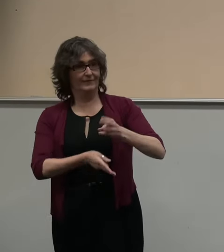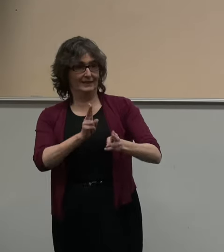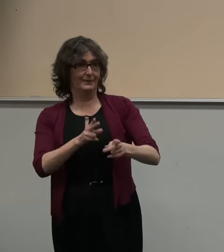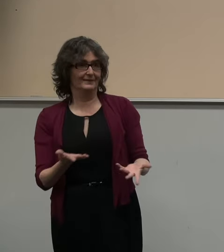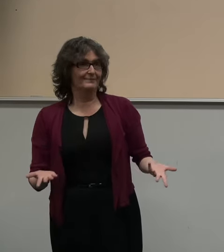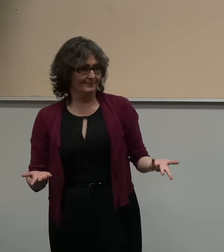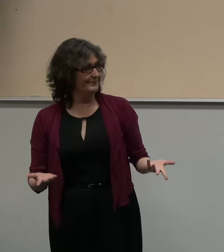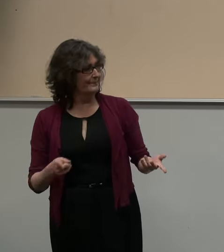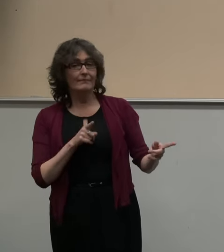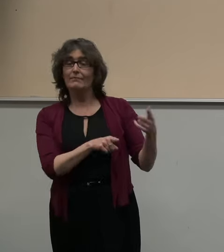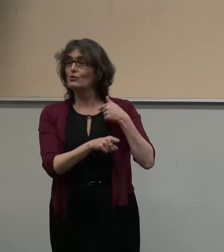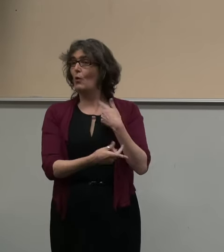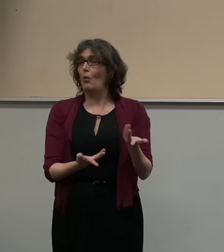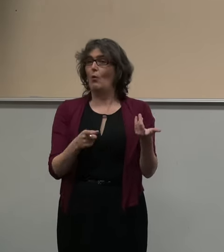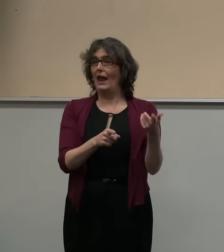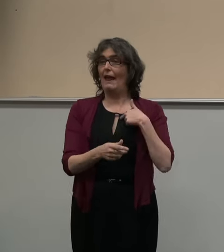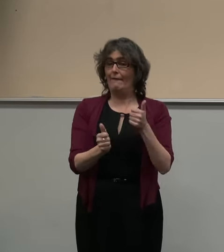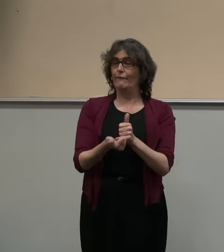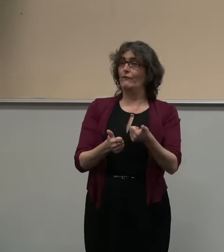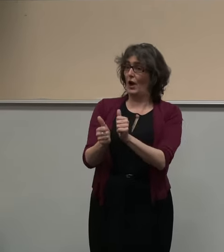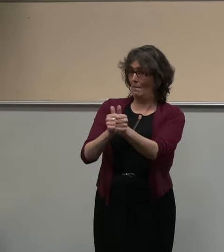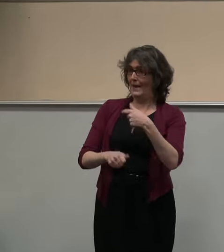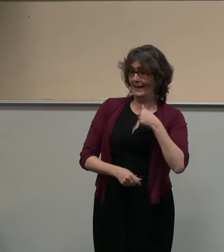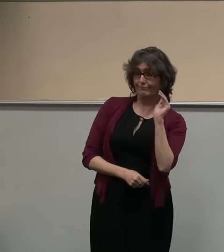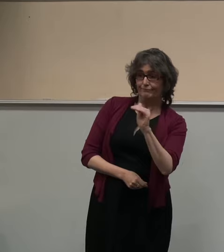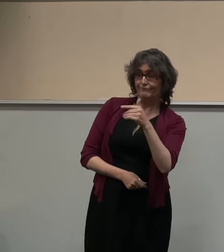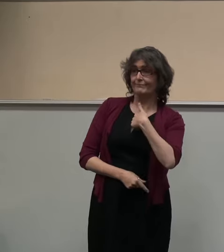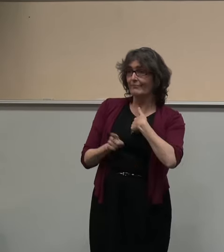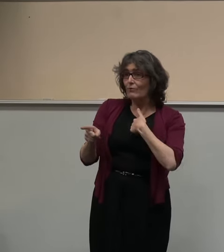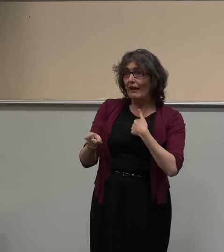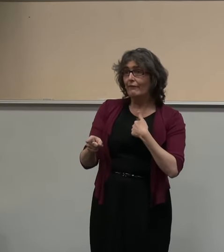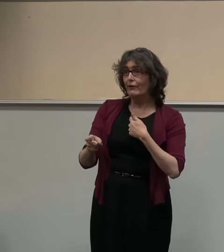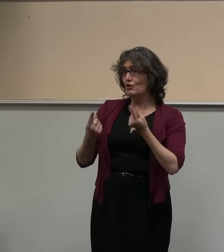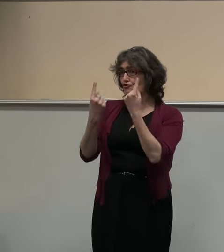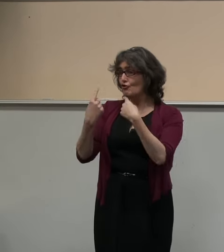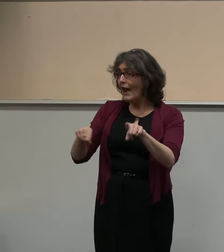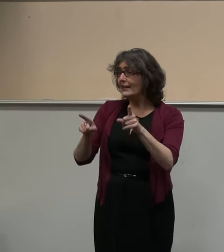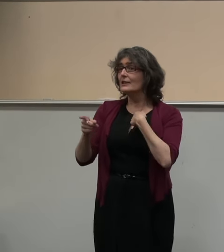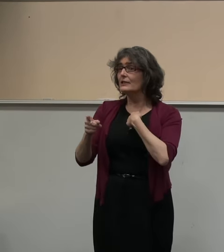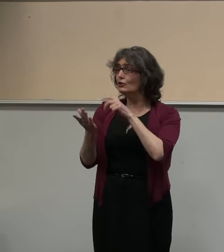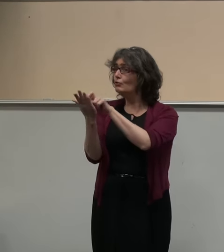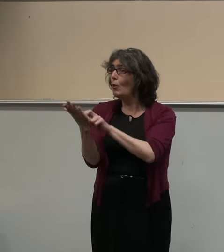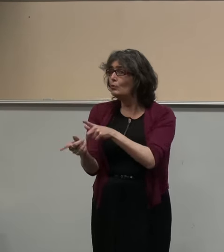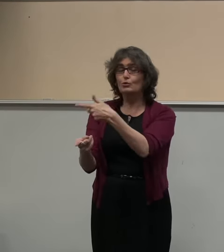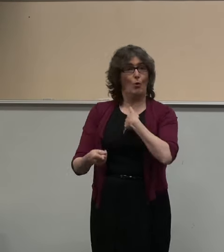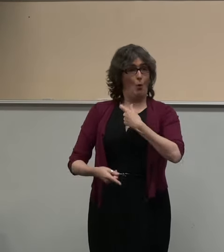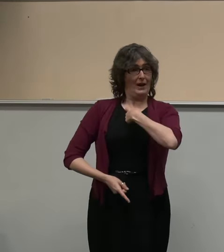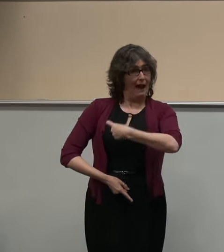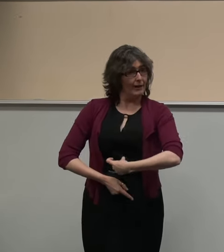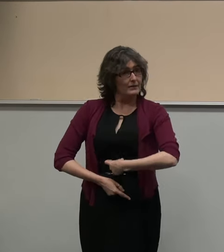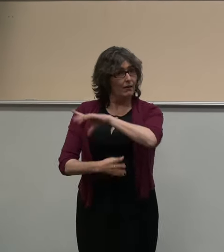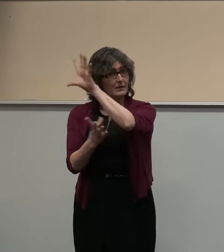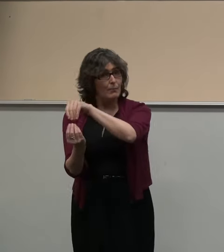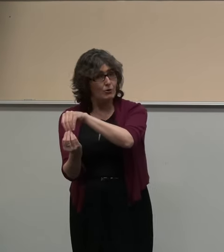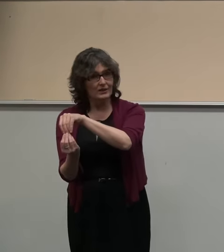for director's notes, some ideas of what the characters are like, this is not available. So they're really just working with the script, which is only